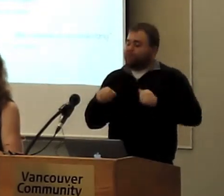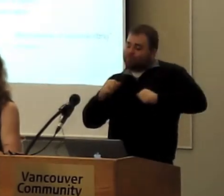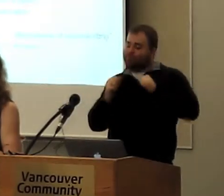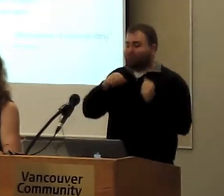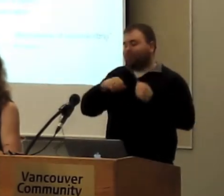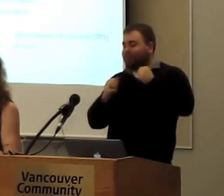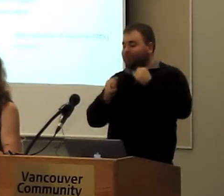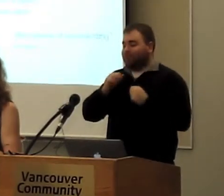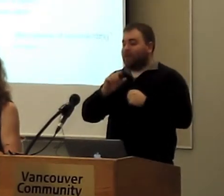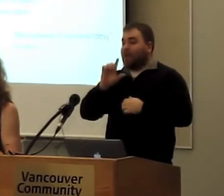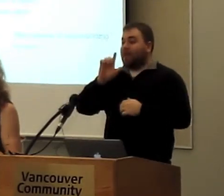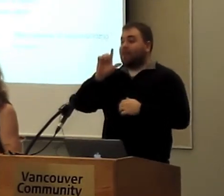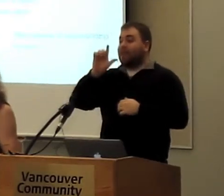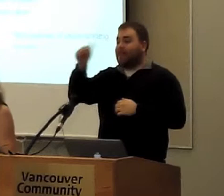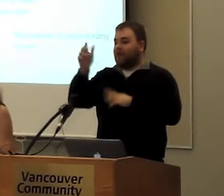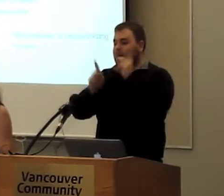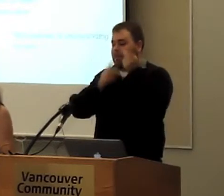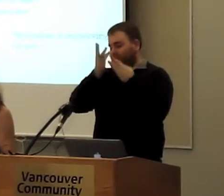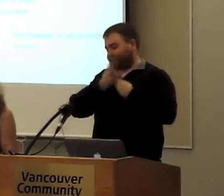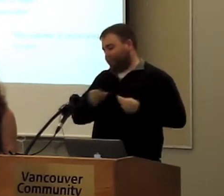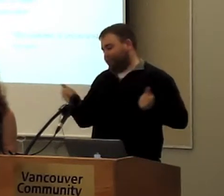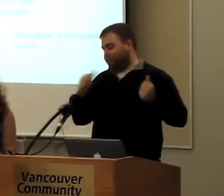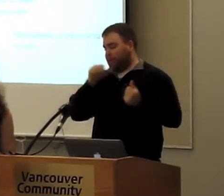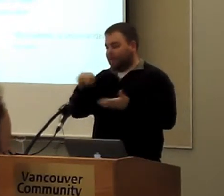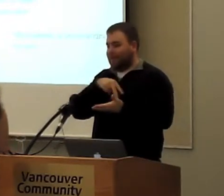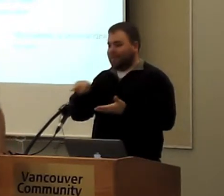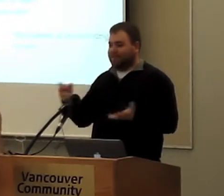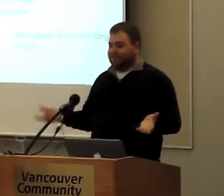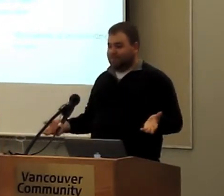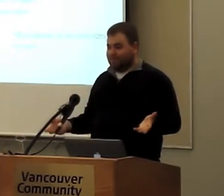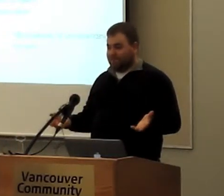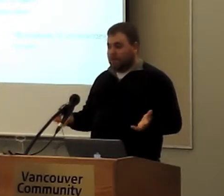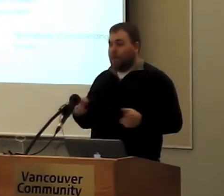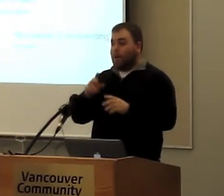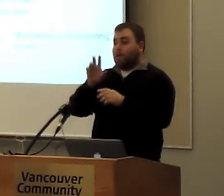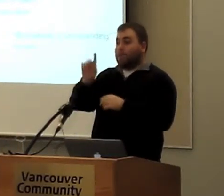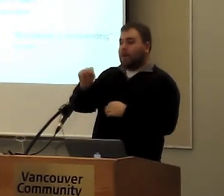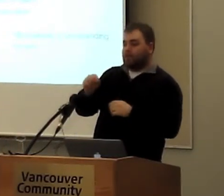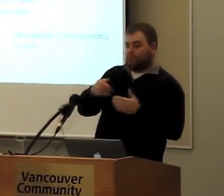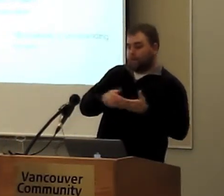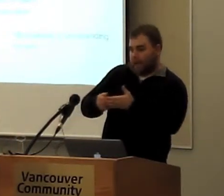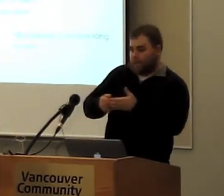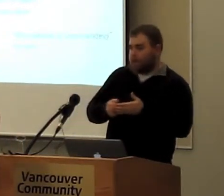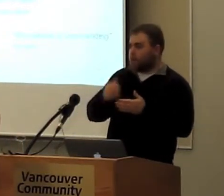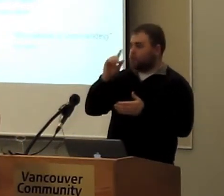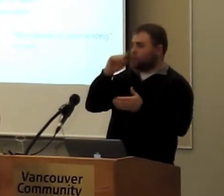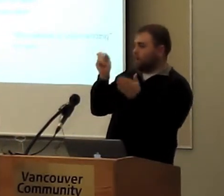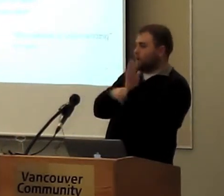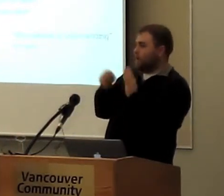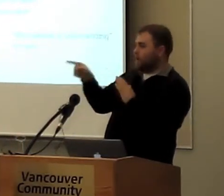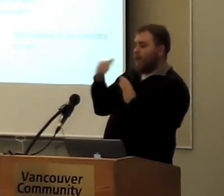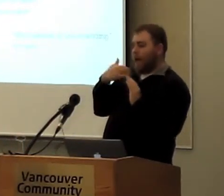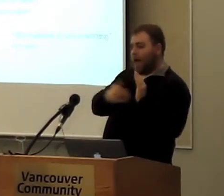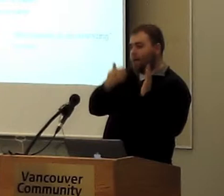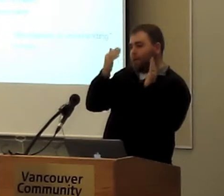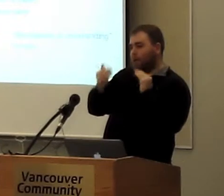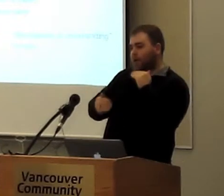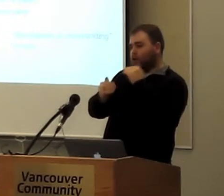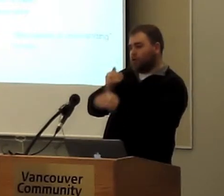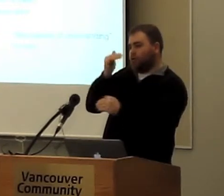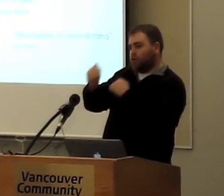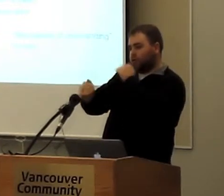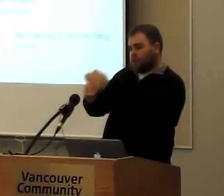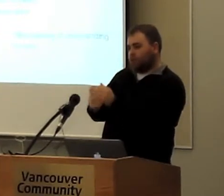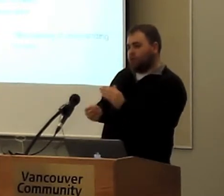lose that freedom. But it's the ability to recognize pattern and attribute meaning to it that enables us to understand language,